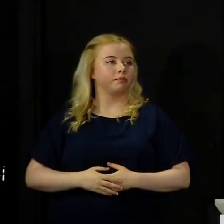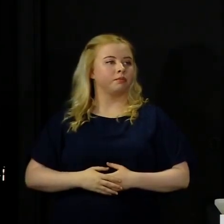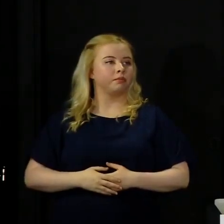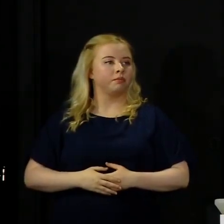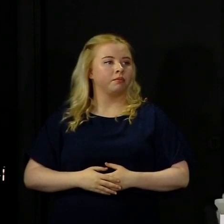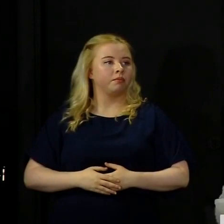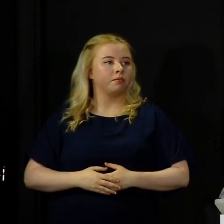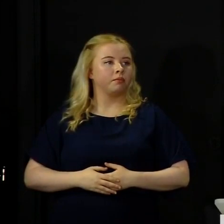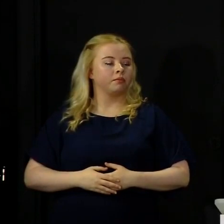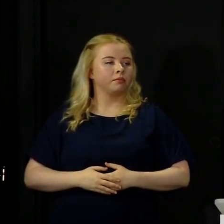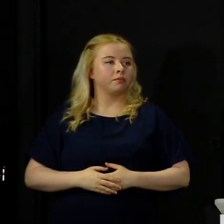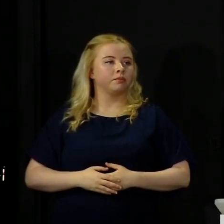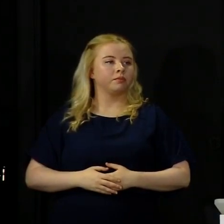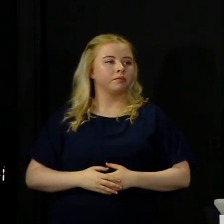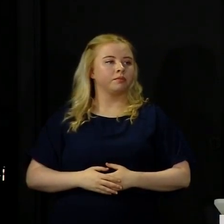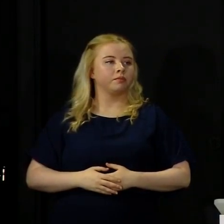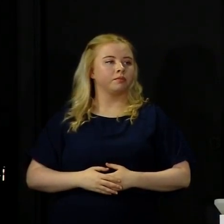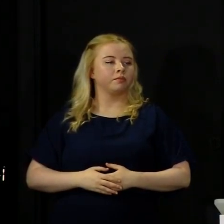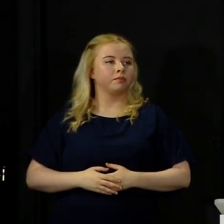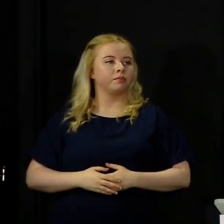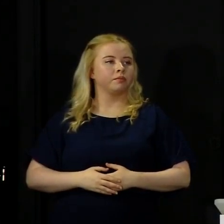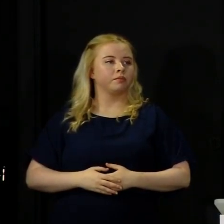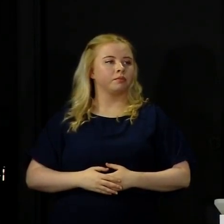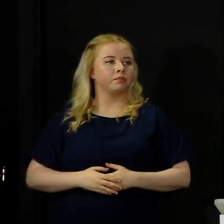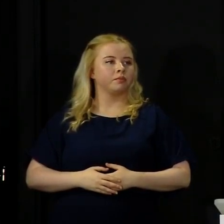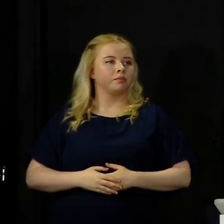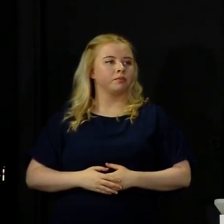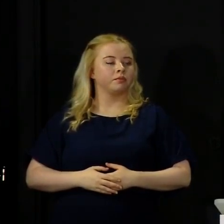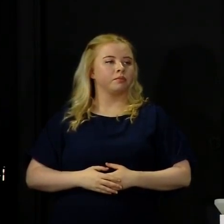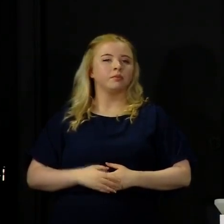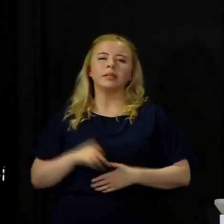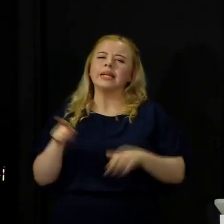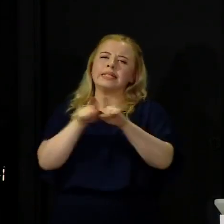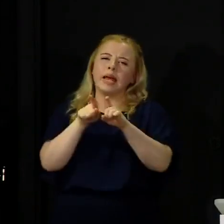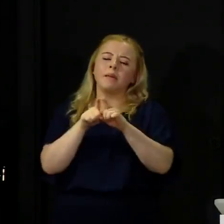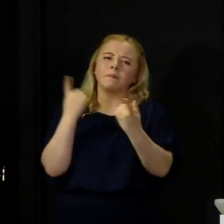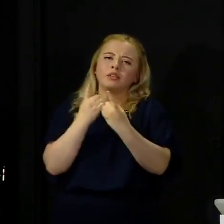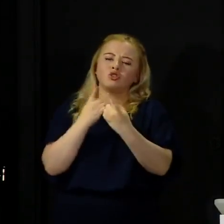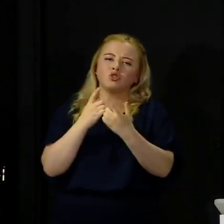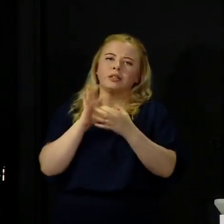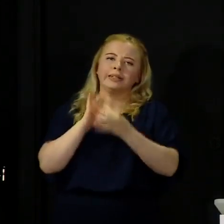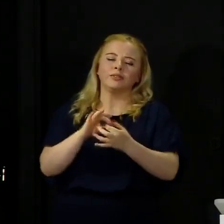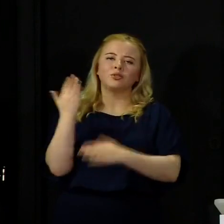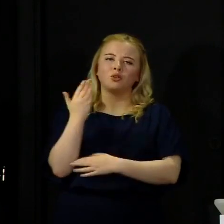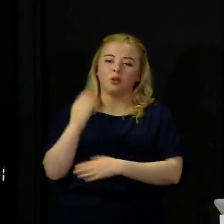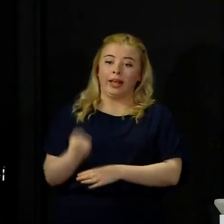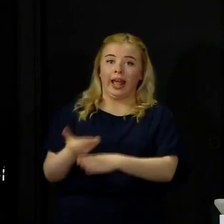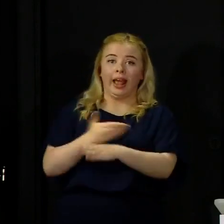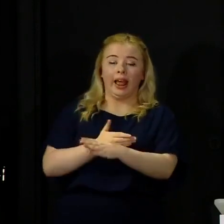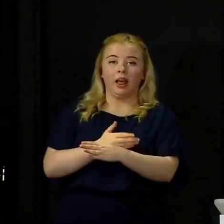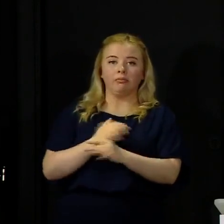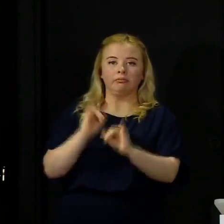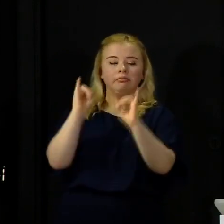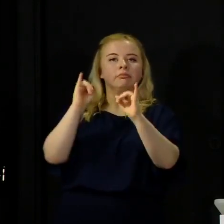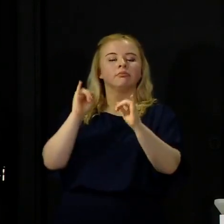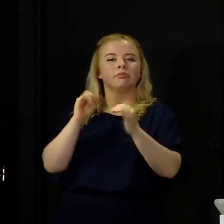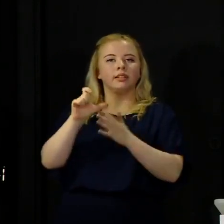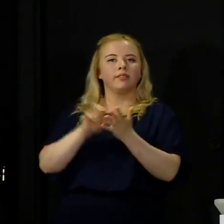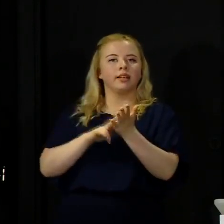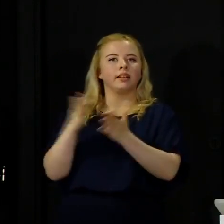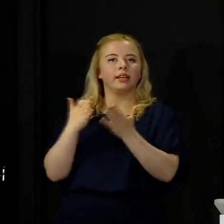Thank you very much. Just on the same issue of schools, early in the pandemic, when the Louisa Jordan was